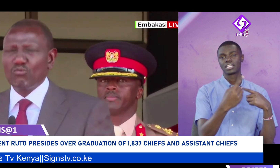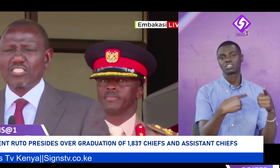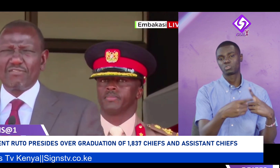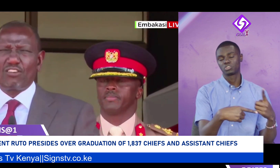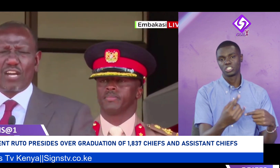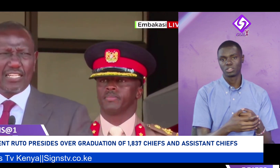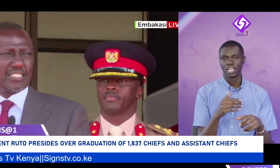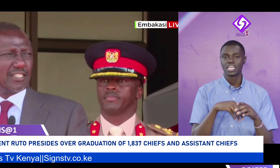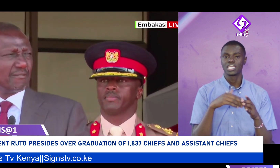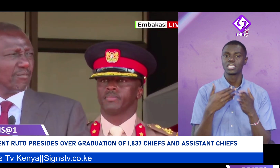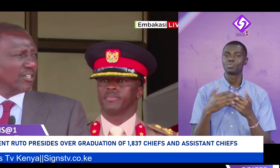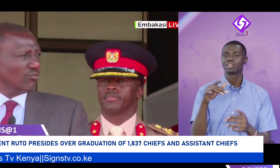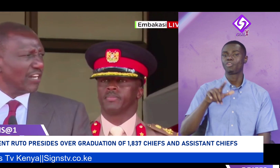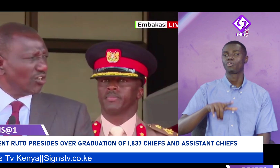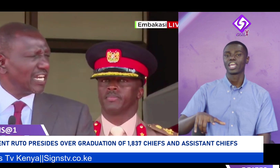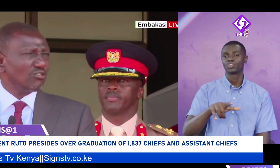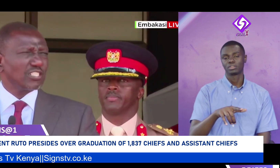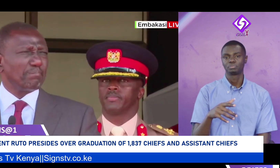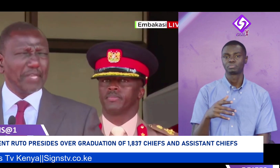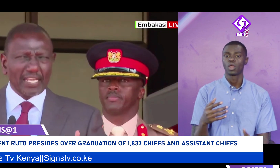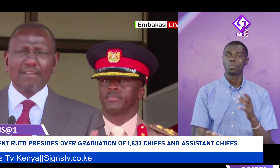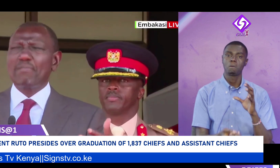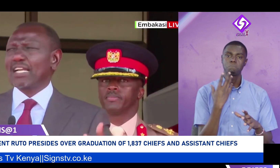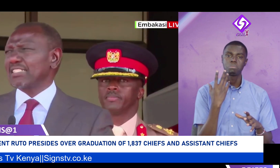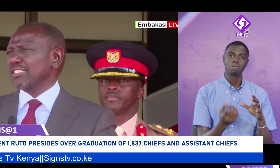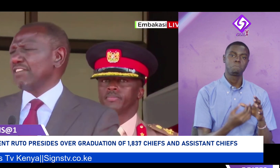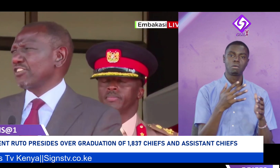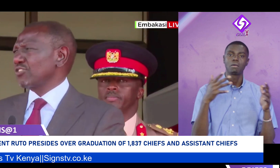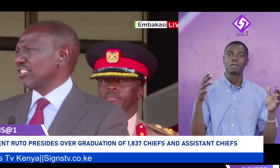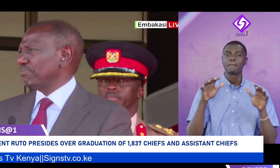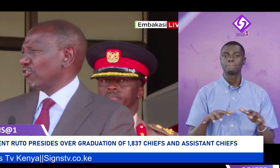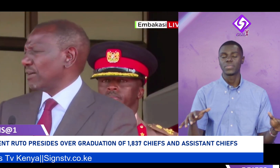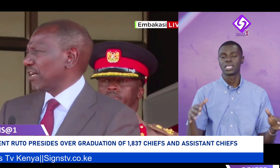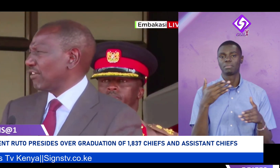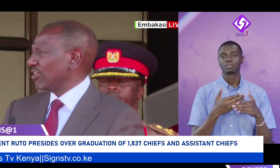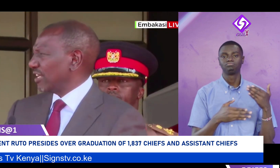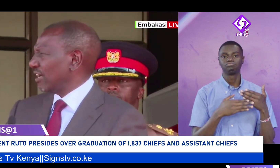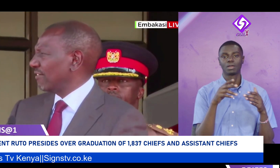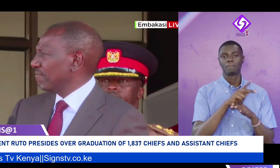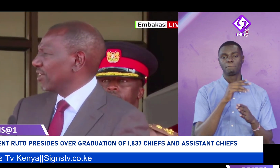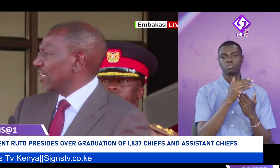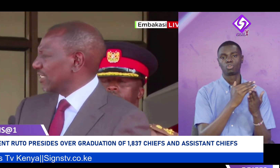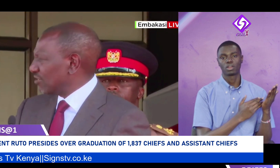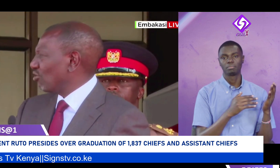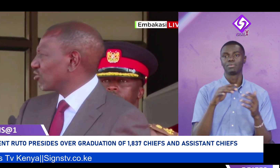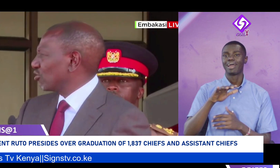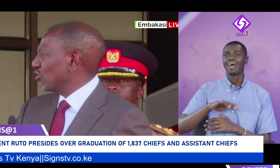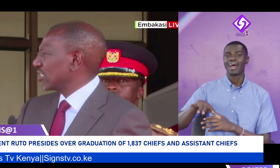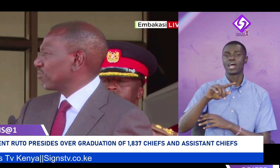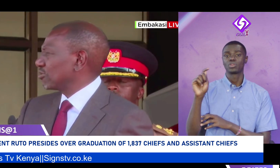whatever locality. We are rolling out a big market infrastructure program around Kenya. It is also your